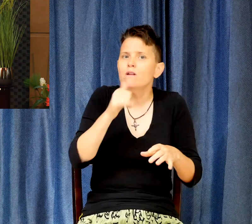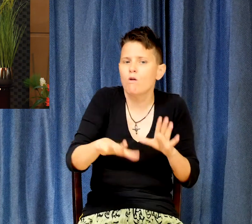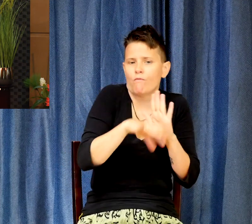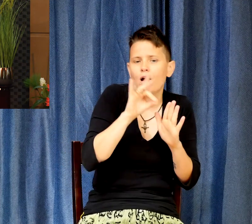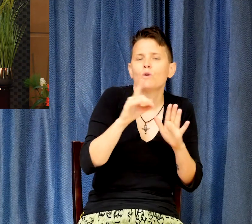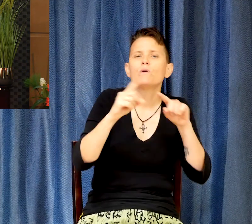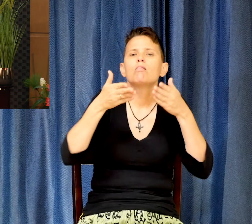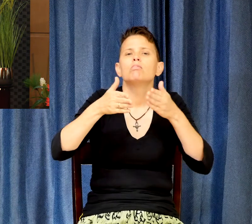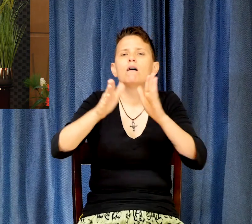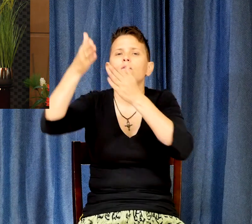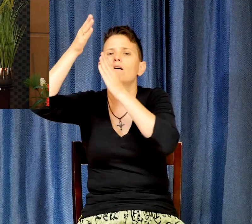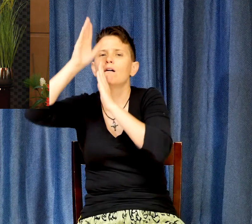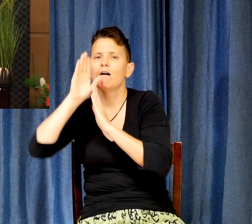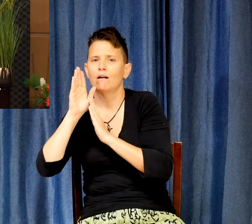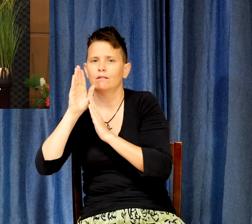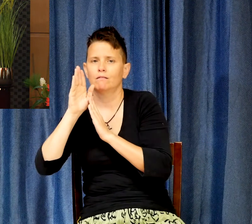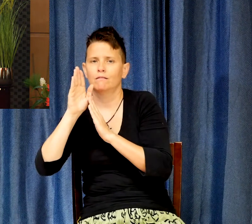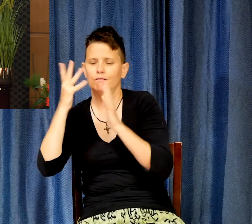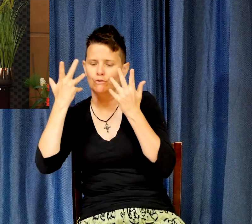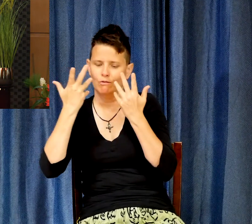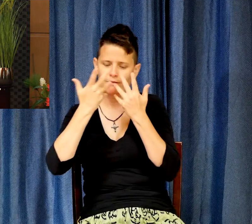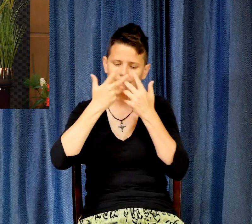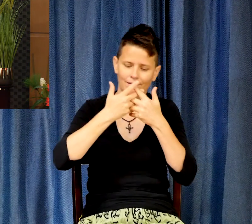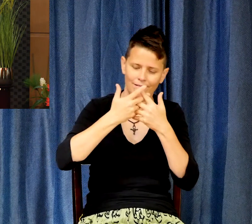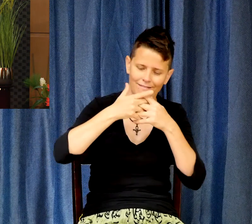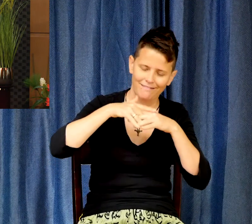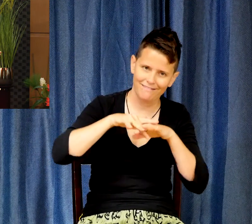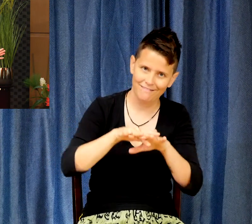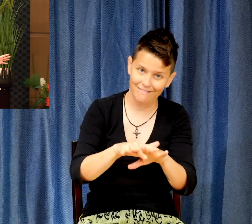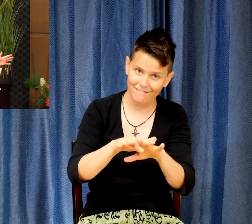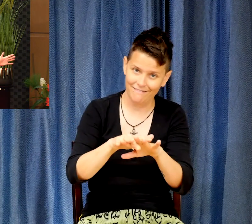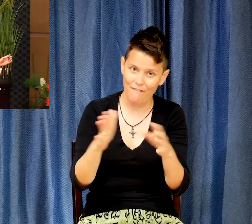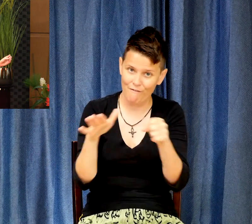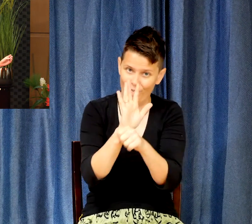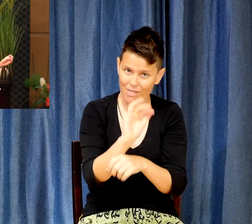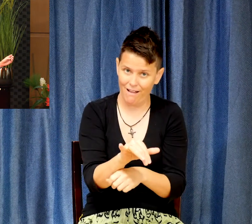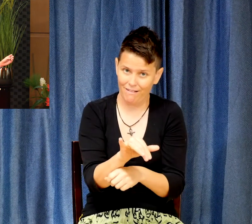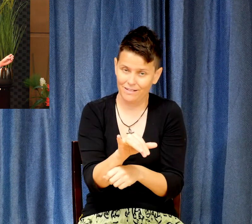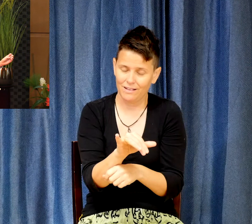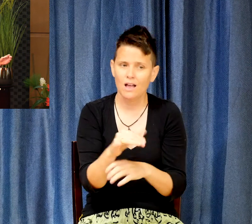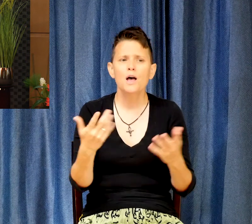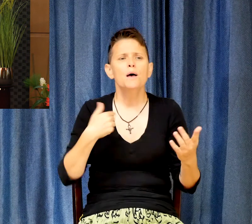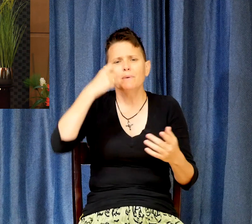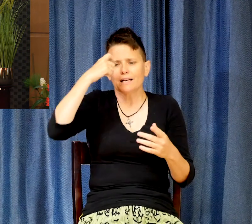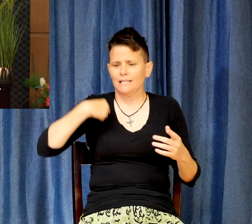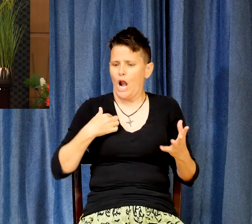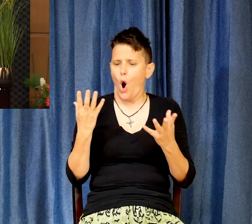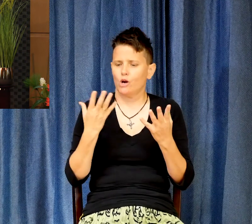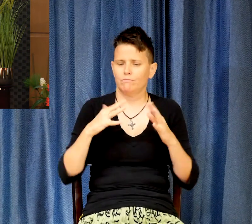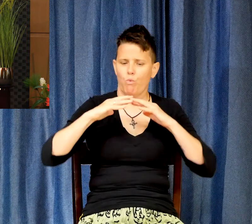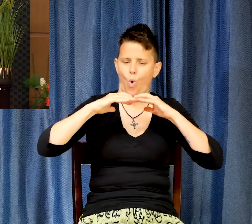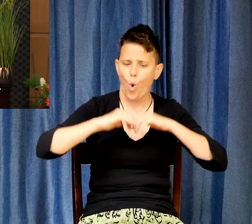sometimes most profound in our brokenness, in our no-thingness. Because just like it's